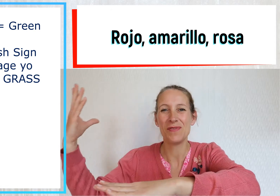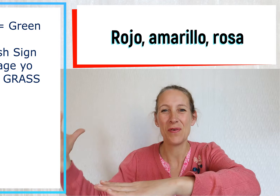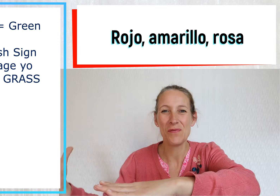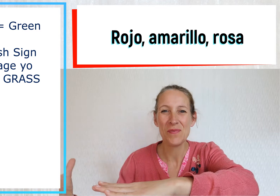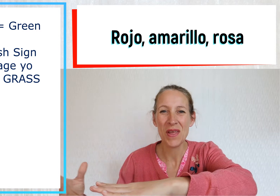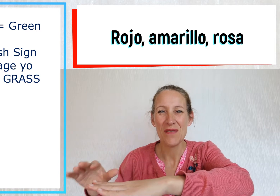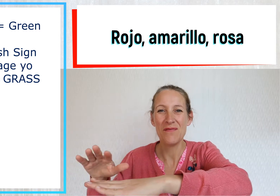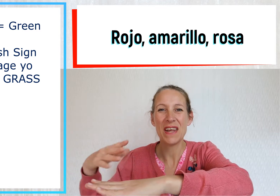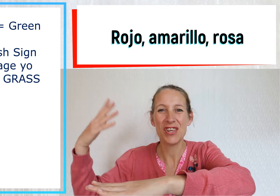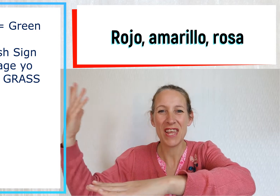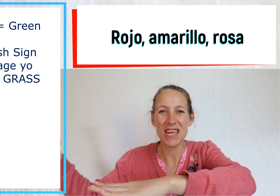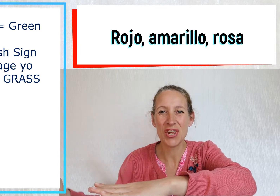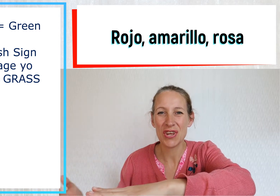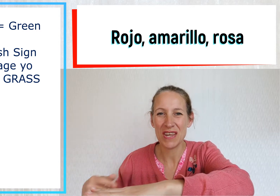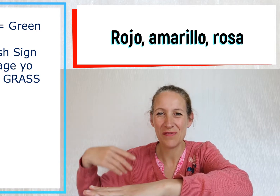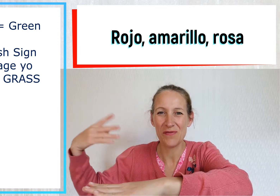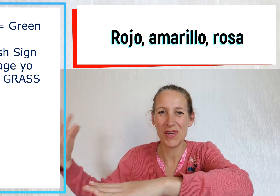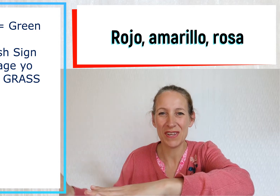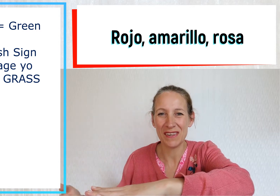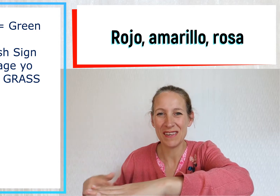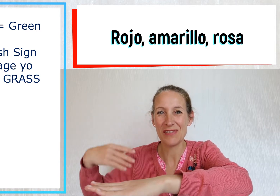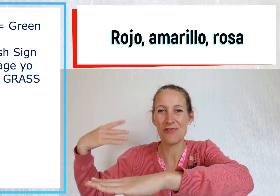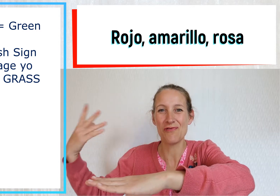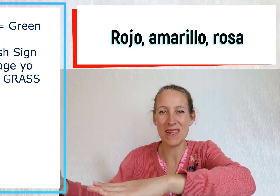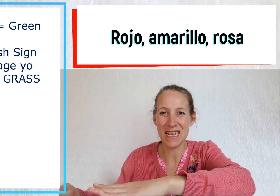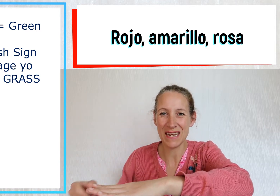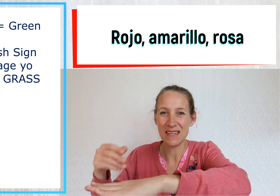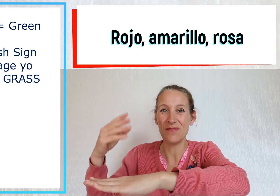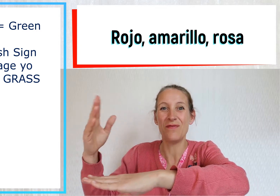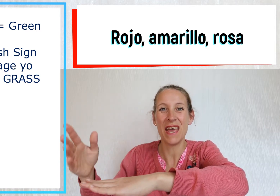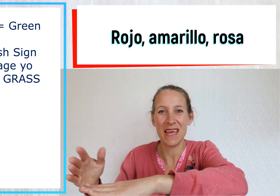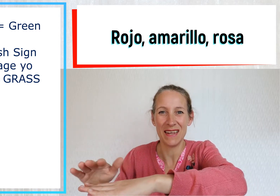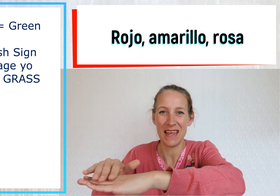So vegetation is verdant, is green, is verde.